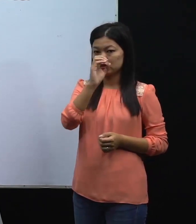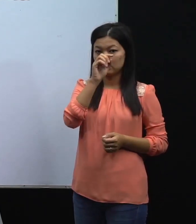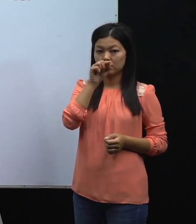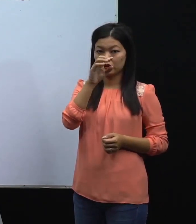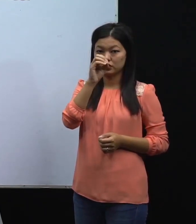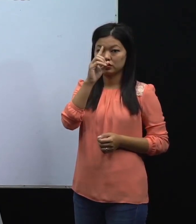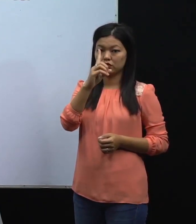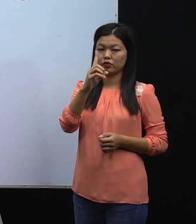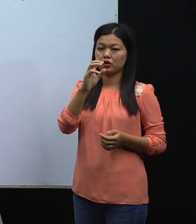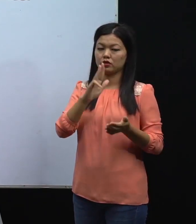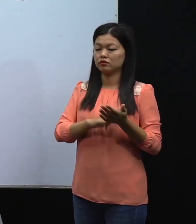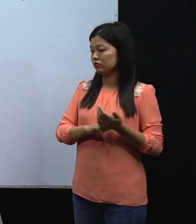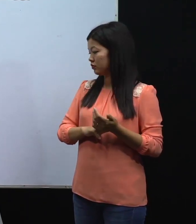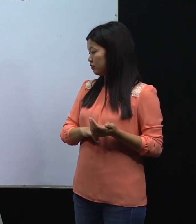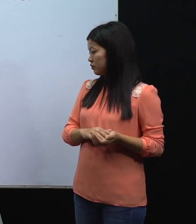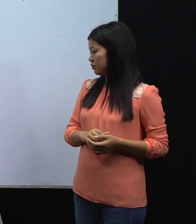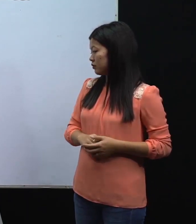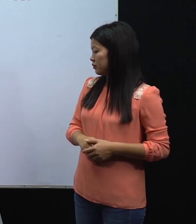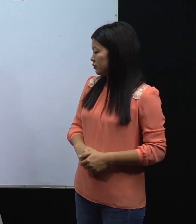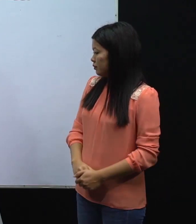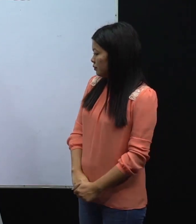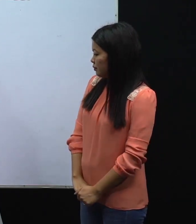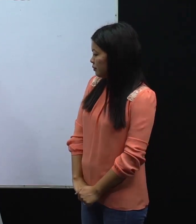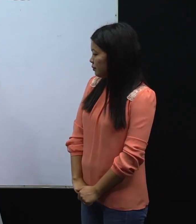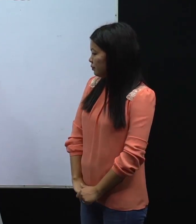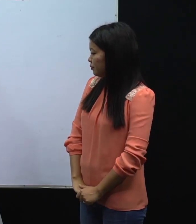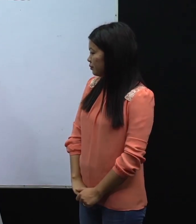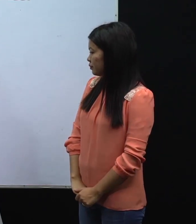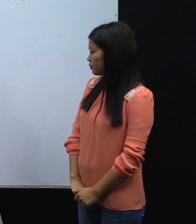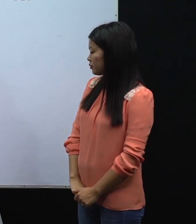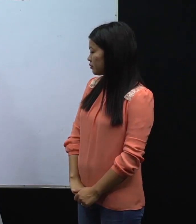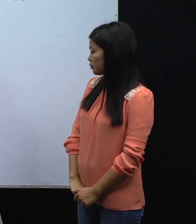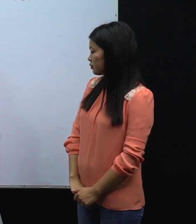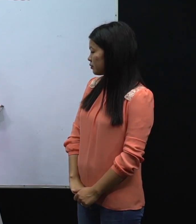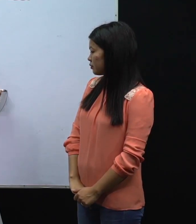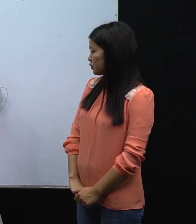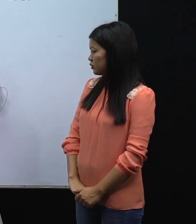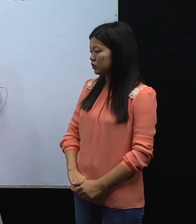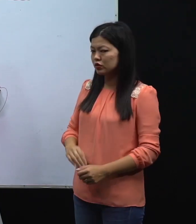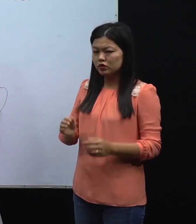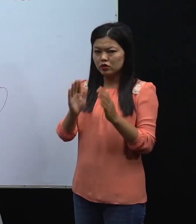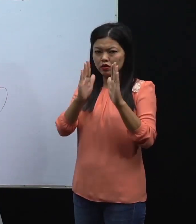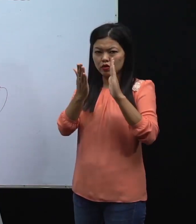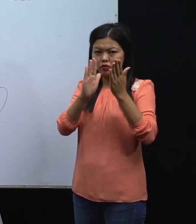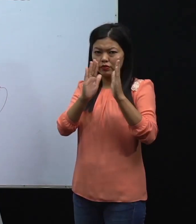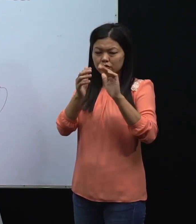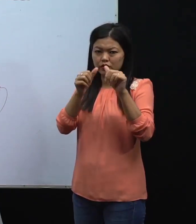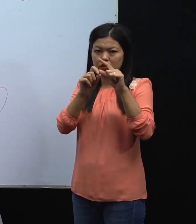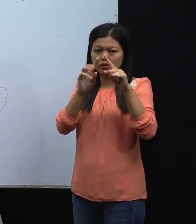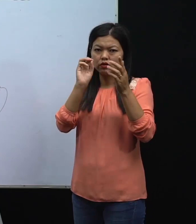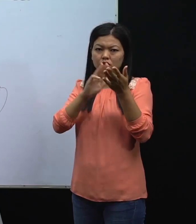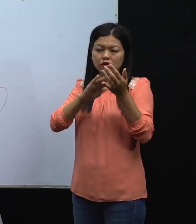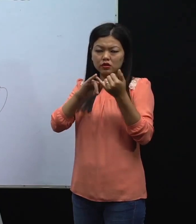an ant will be like this, right, students? Then you compare it with an atom, how small it